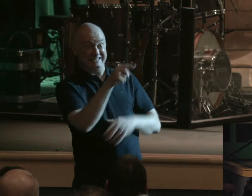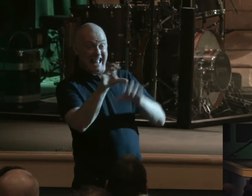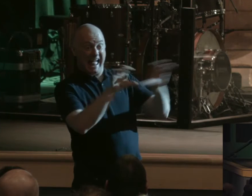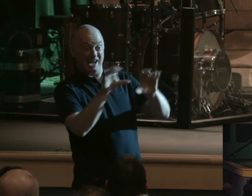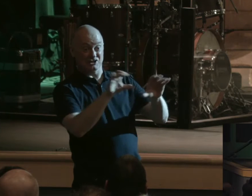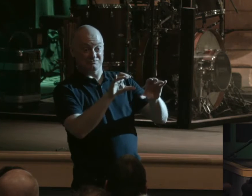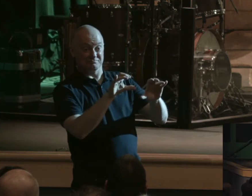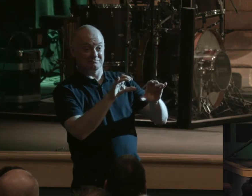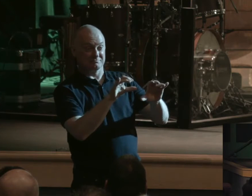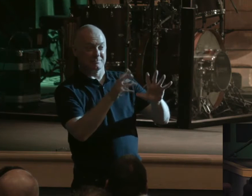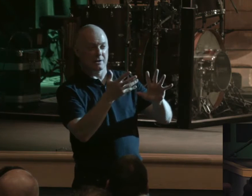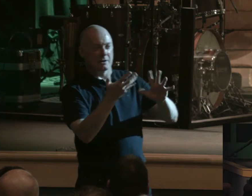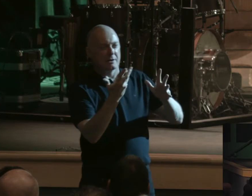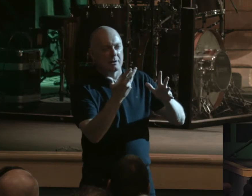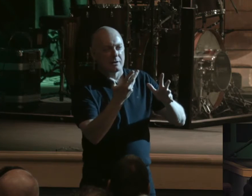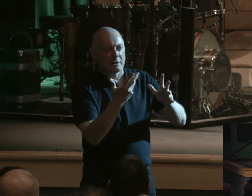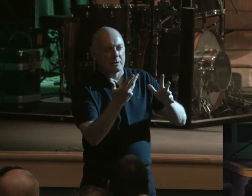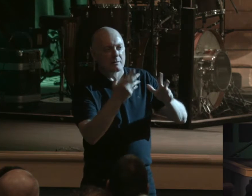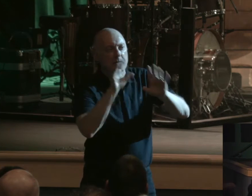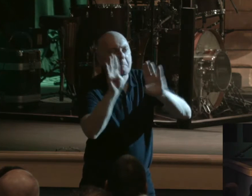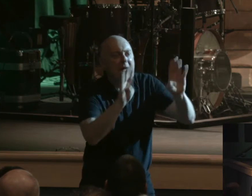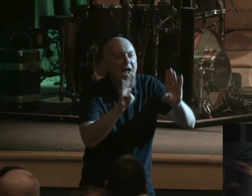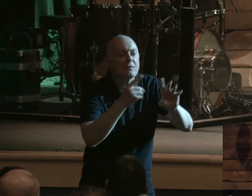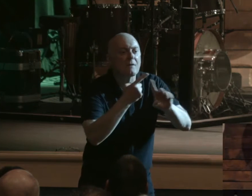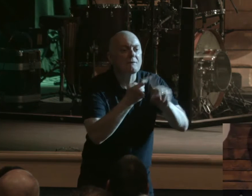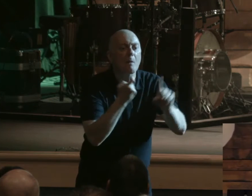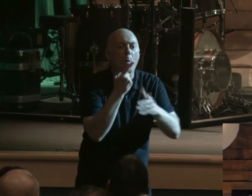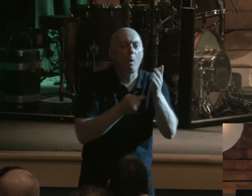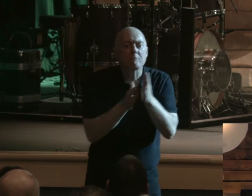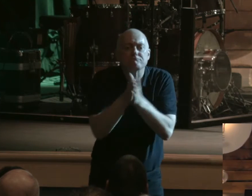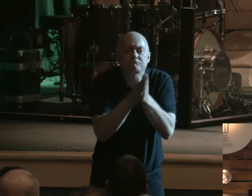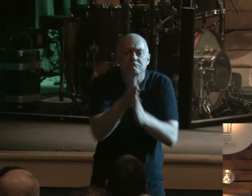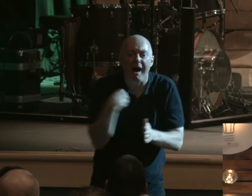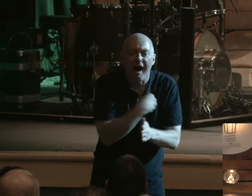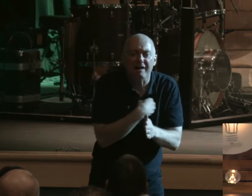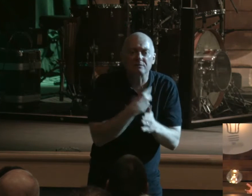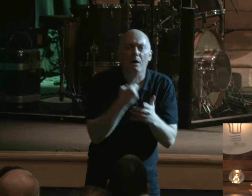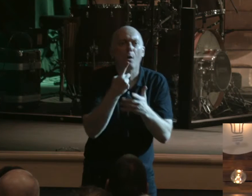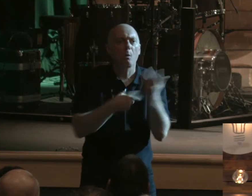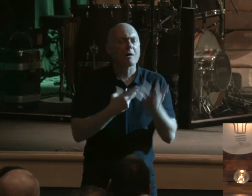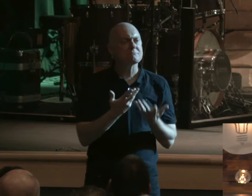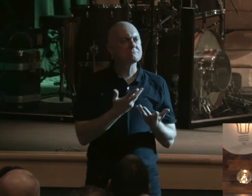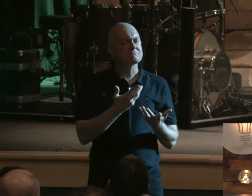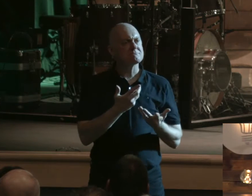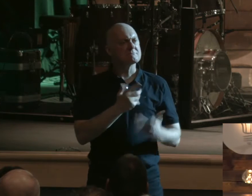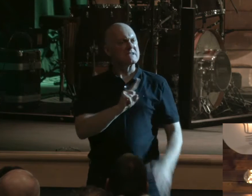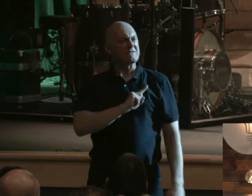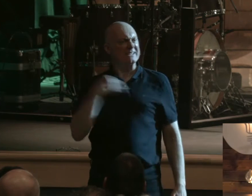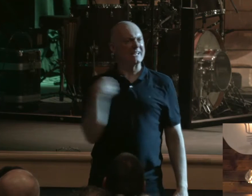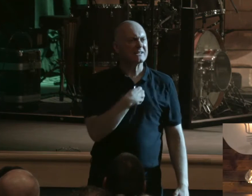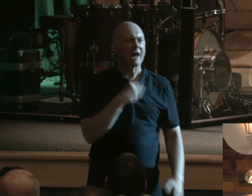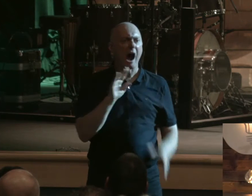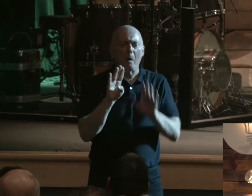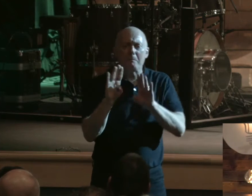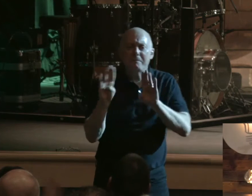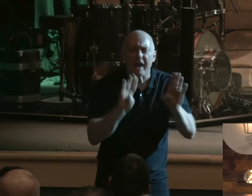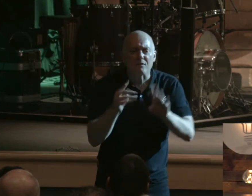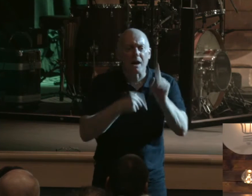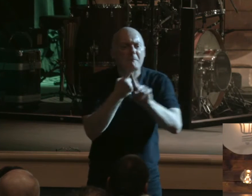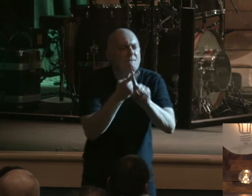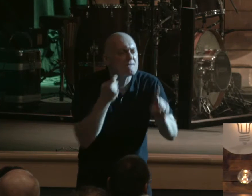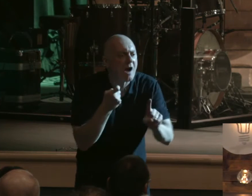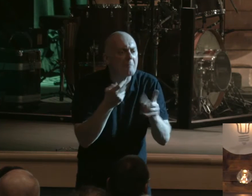you pull that back, and our behavior comes from what inspires us. Our behavior comes from what convicts us. Our behavior comes